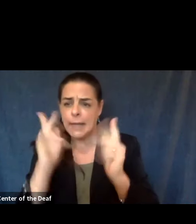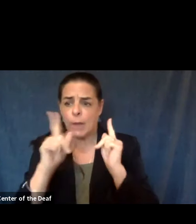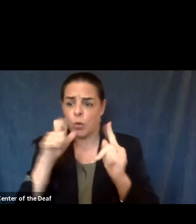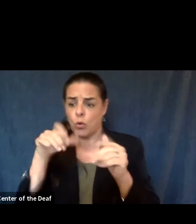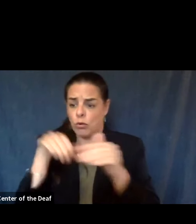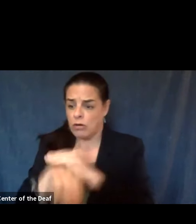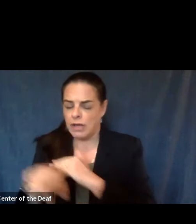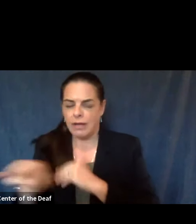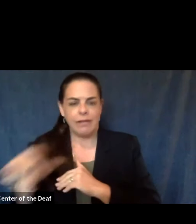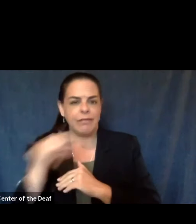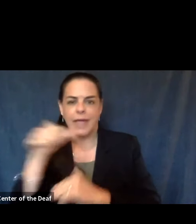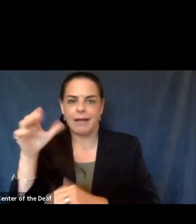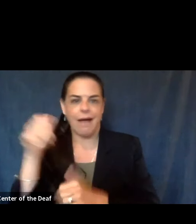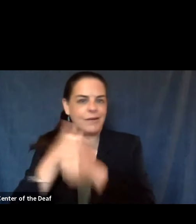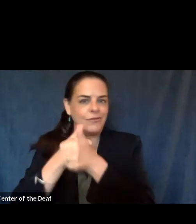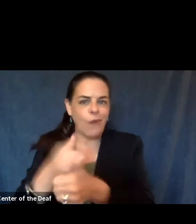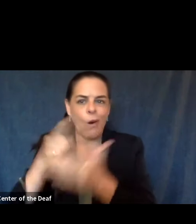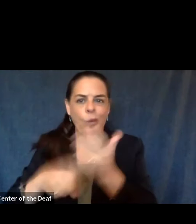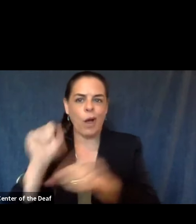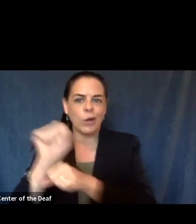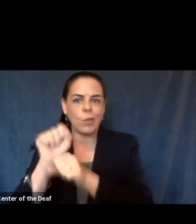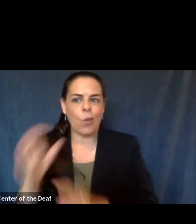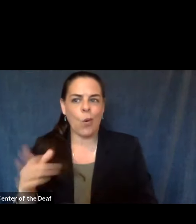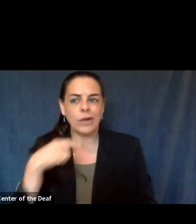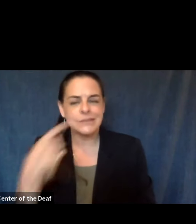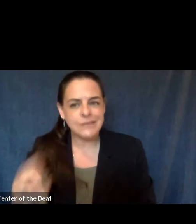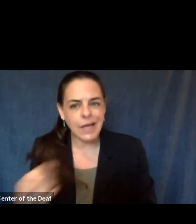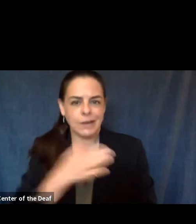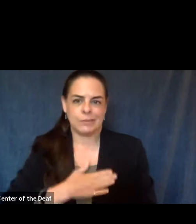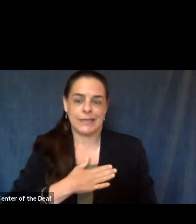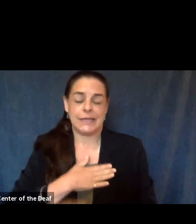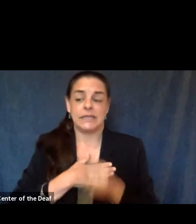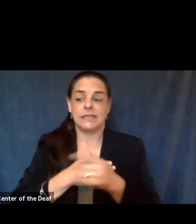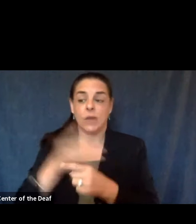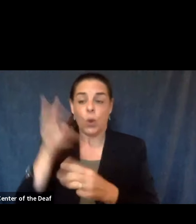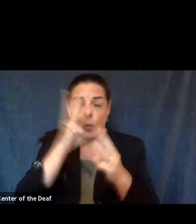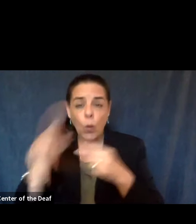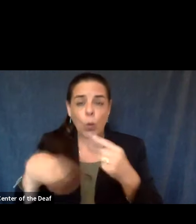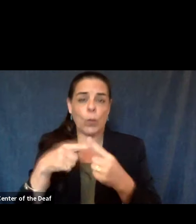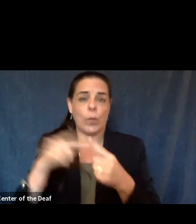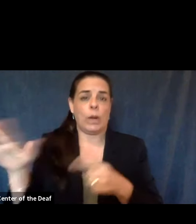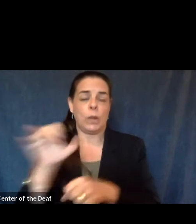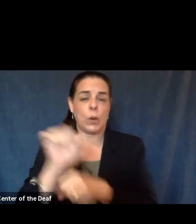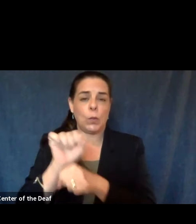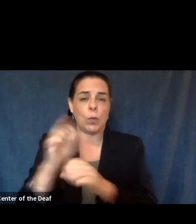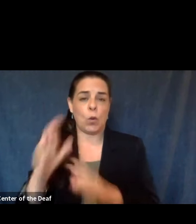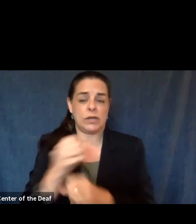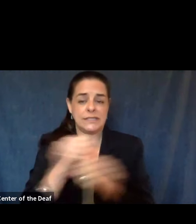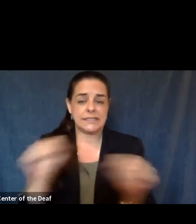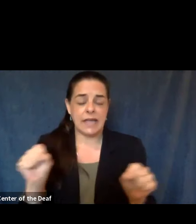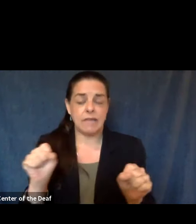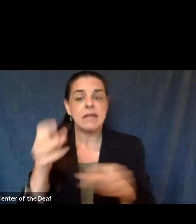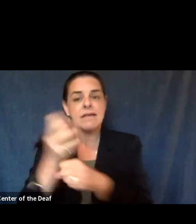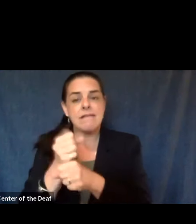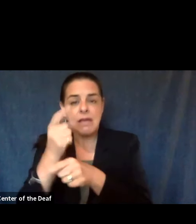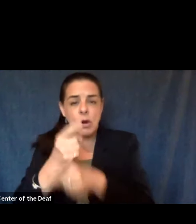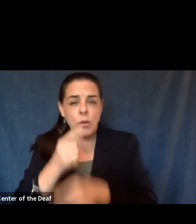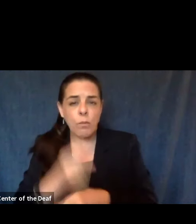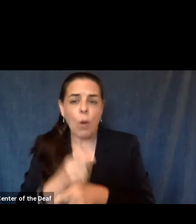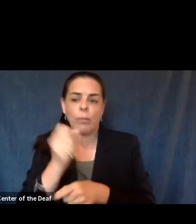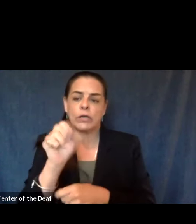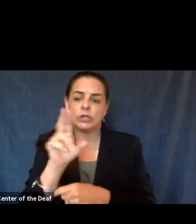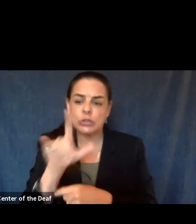respecting employees, concerns about employee safety, getting the appropriate supplies to follow the guidance like